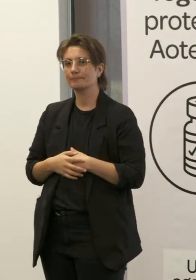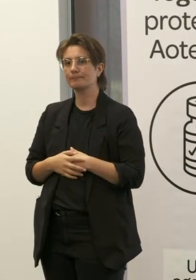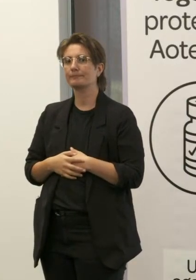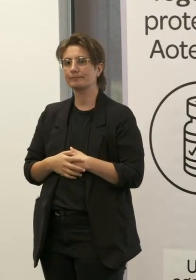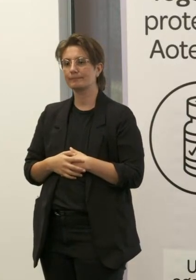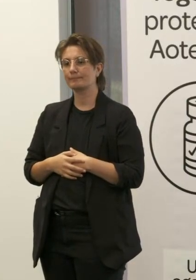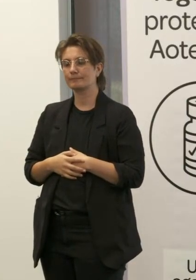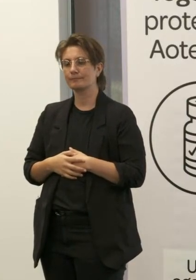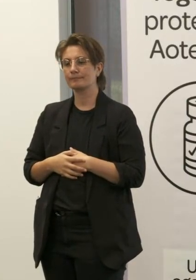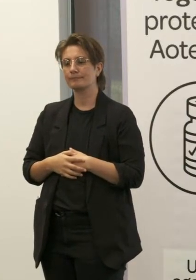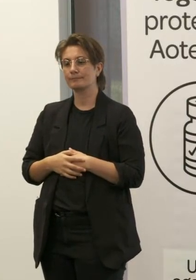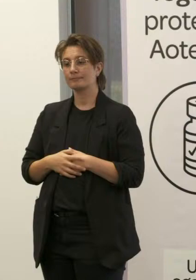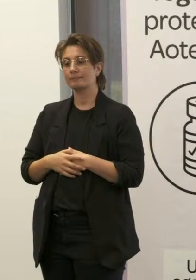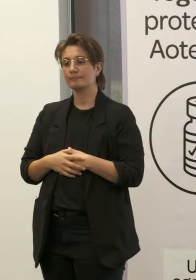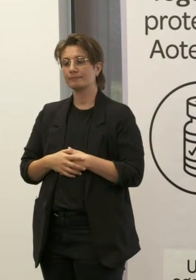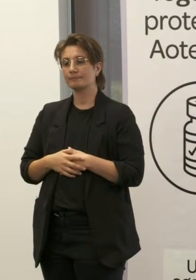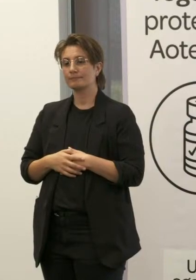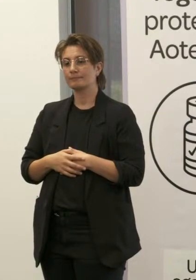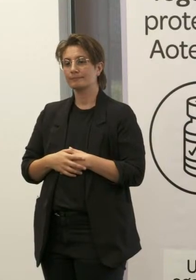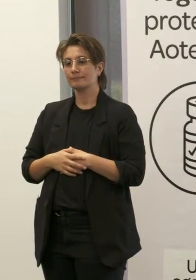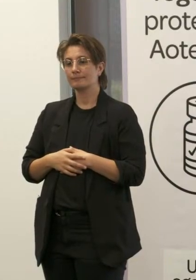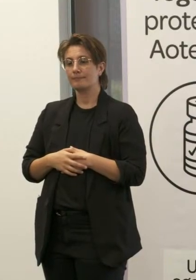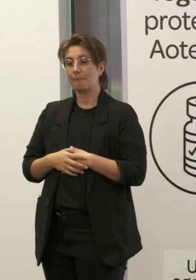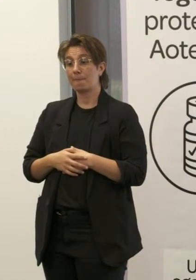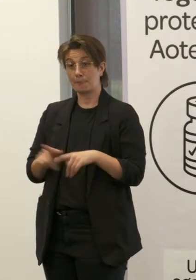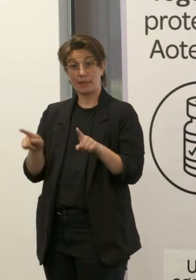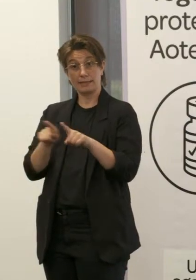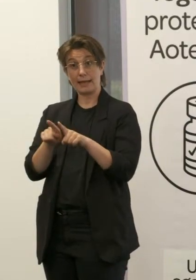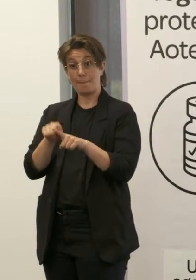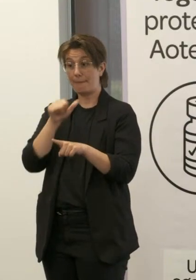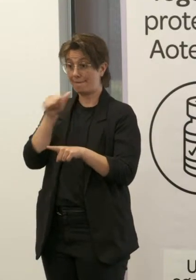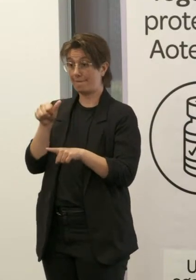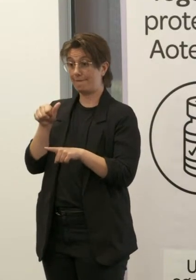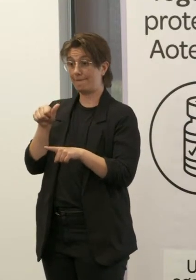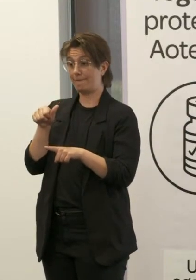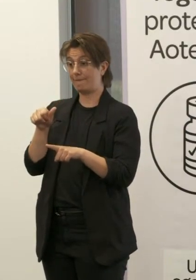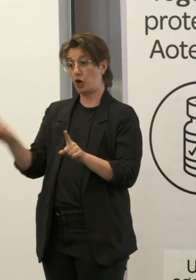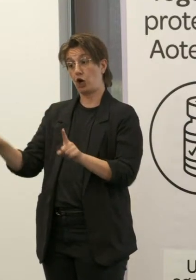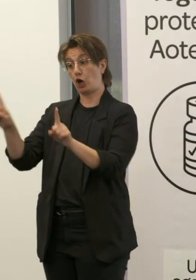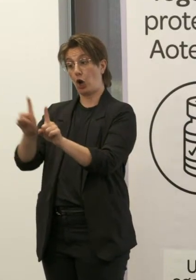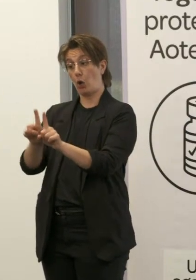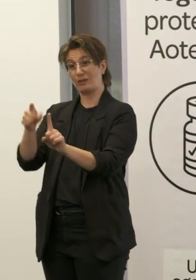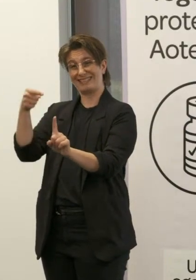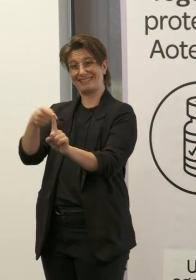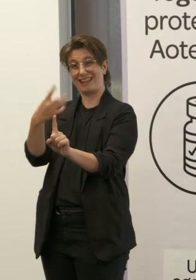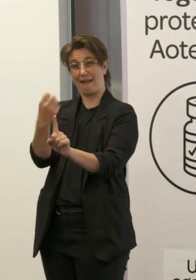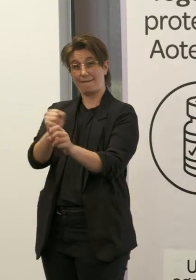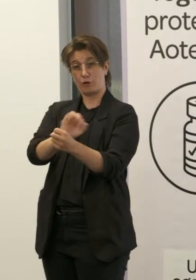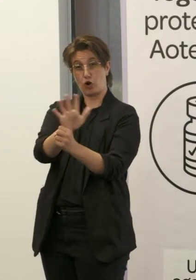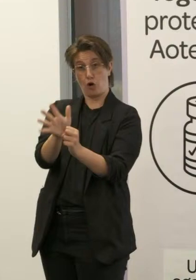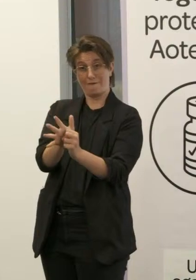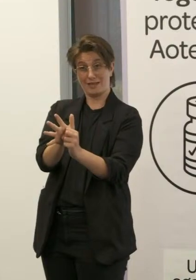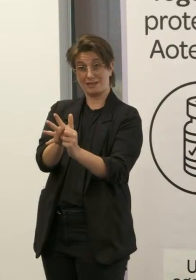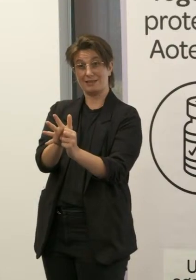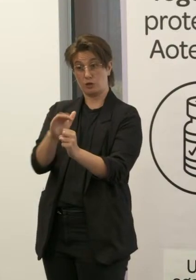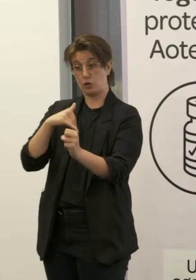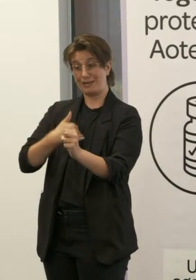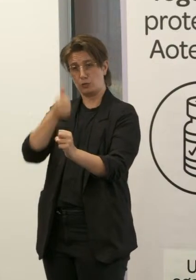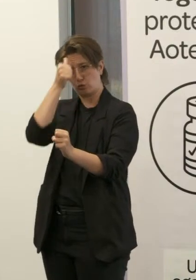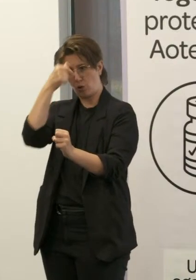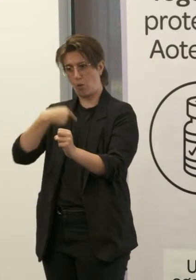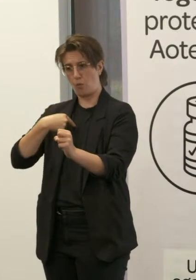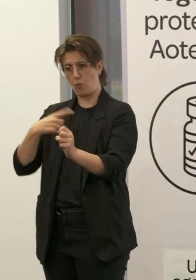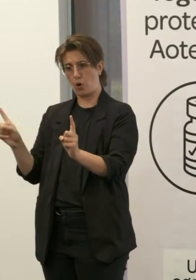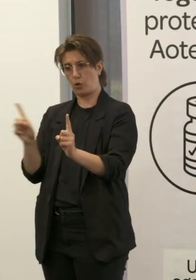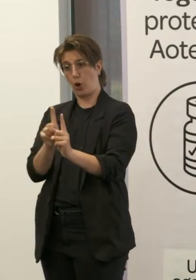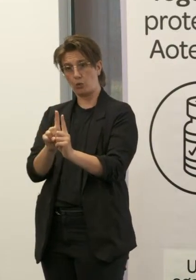Likewise, as with cases, our contacts will be notified by text message and they will receive links to information they need. Now, I should say that we